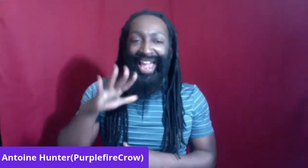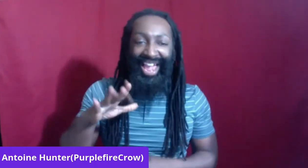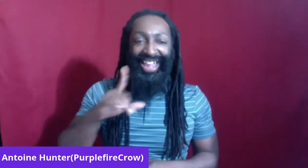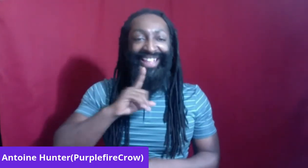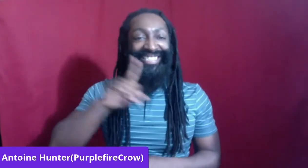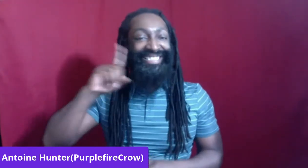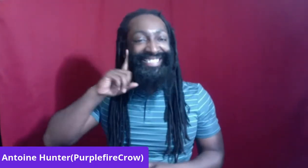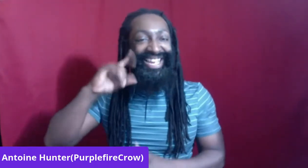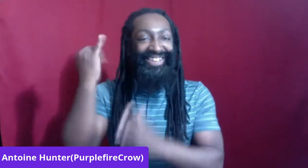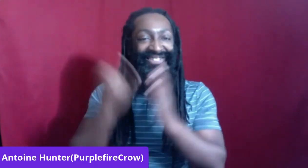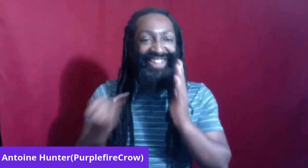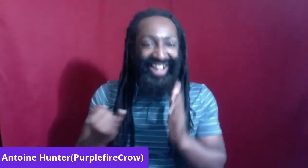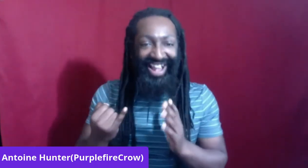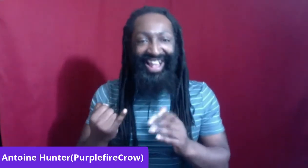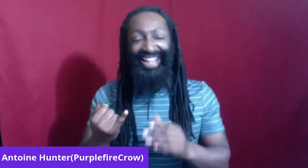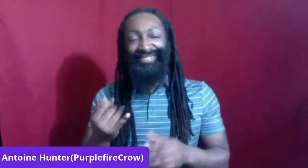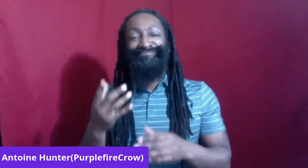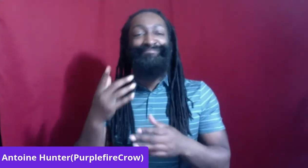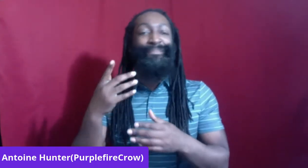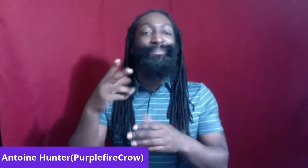Welcome, welcome.